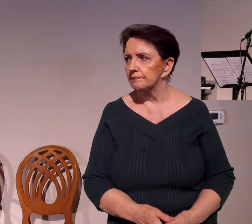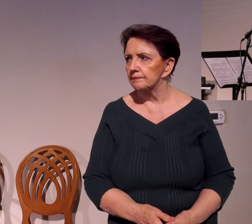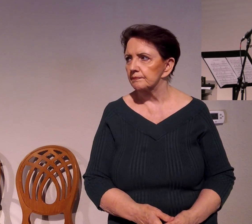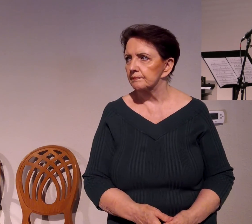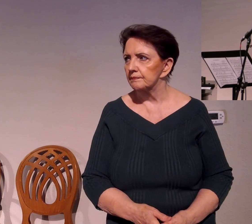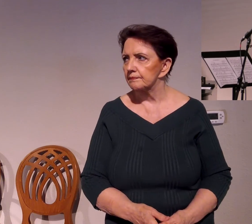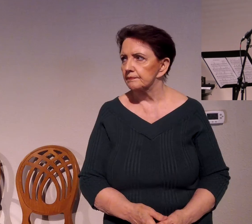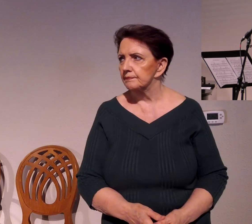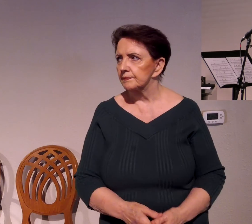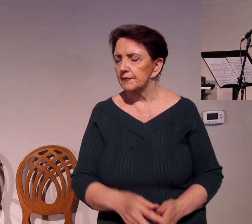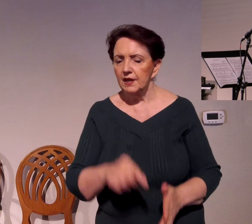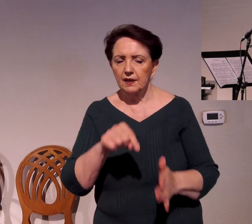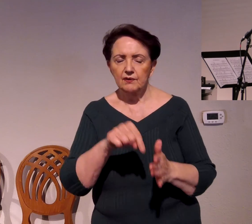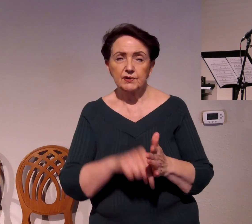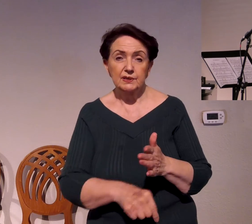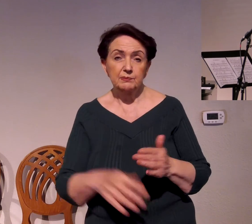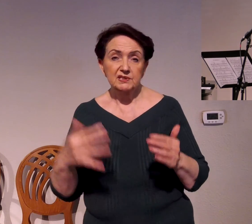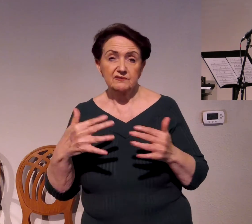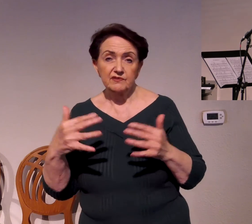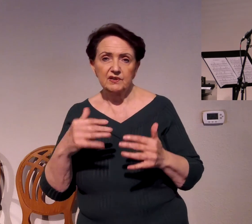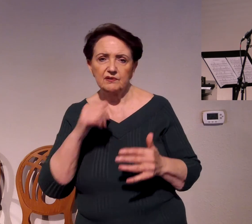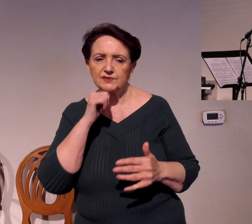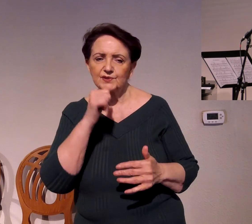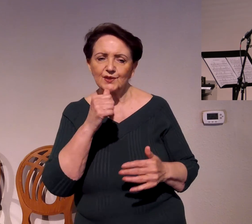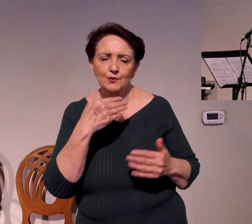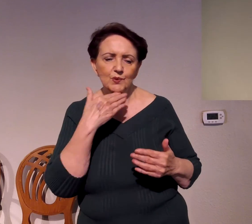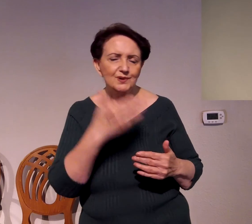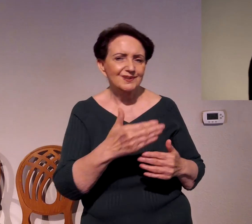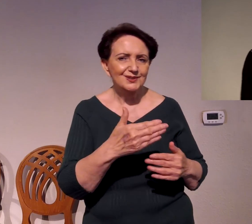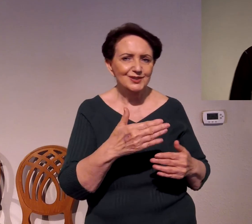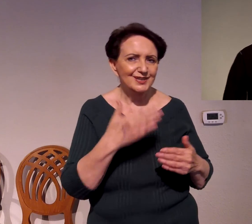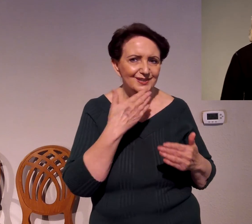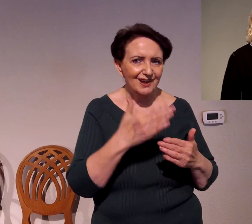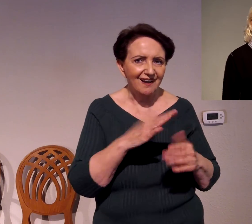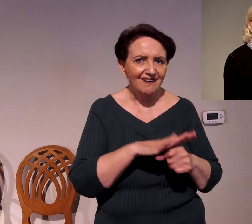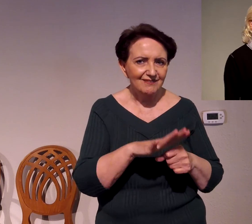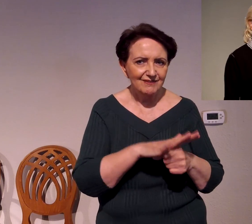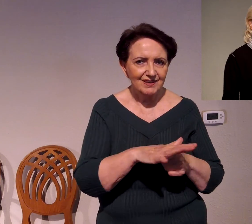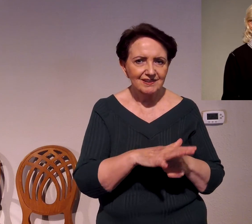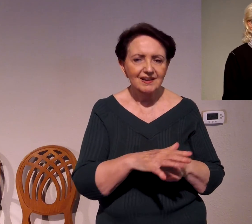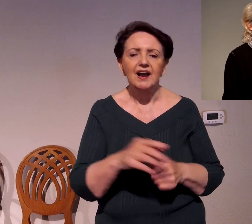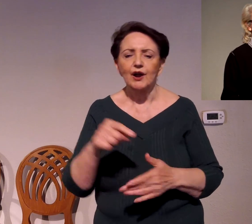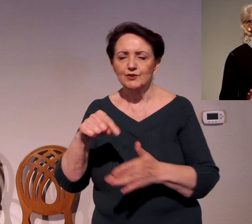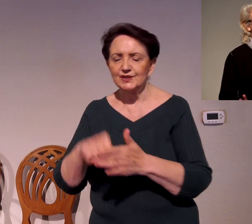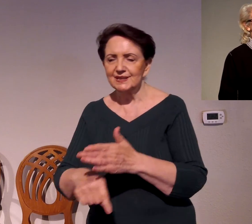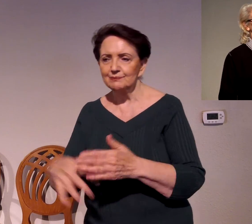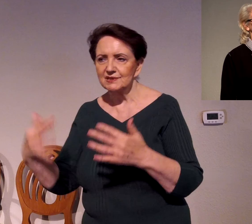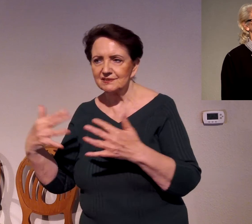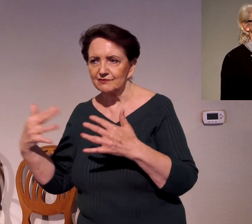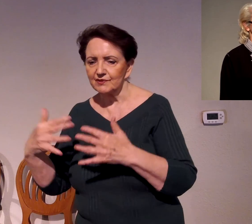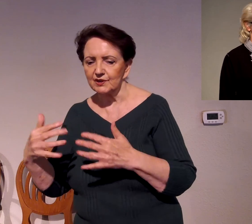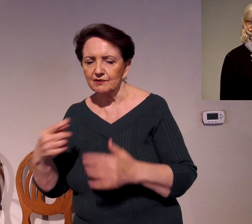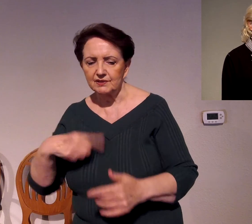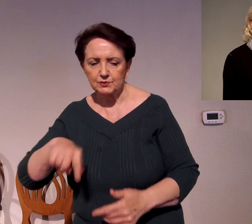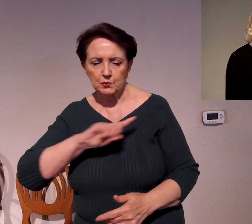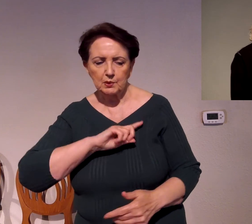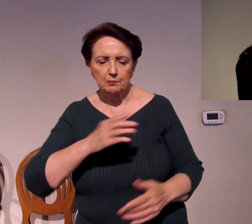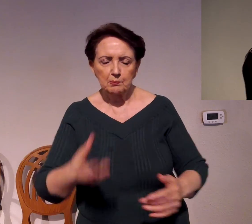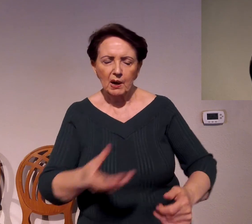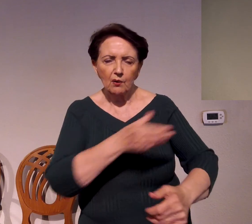Our deepest fear is not that we are inadequate. Our deepest fear is that we are powerful beyond